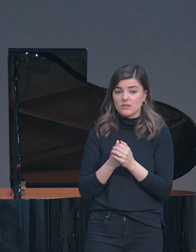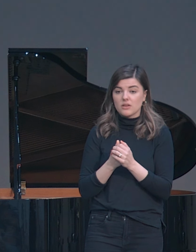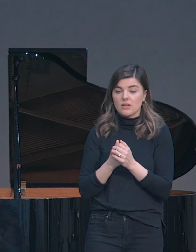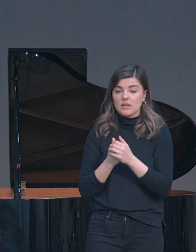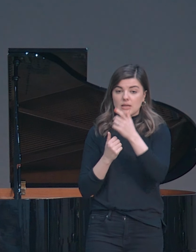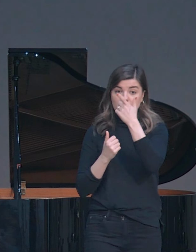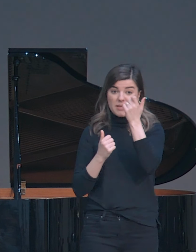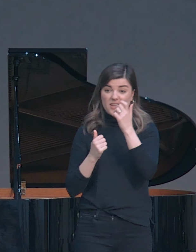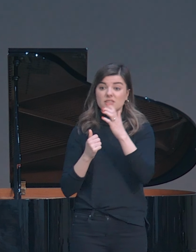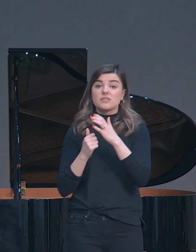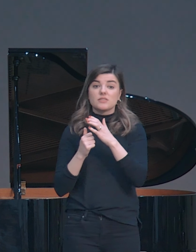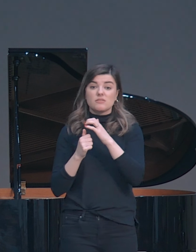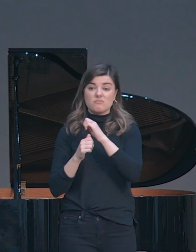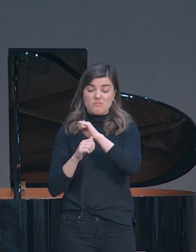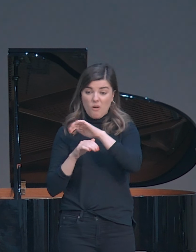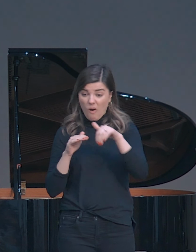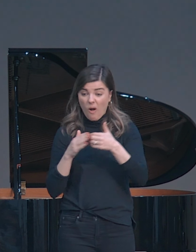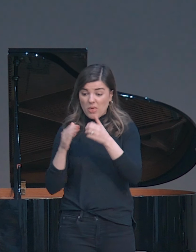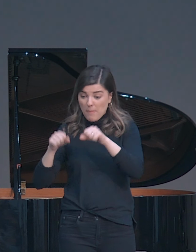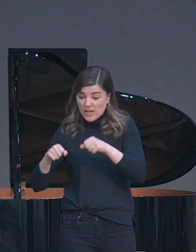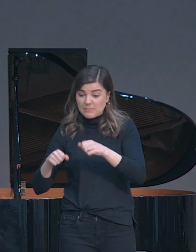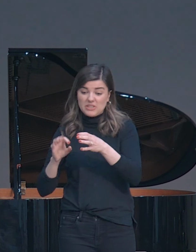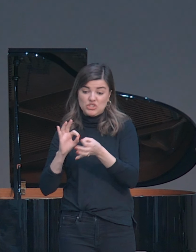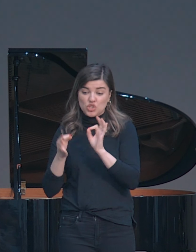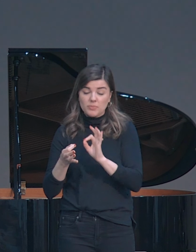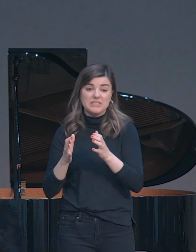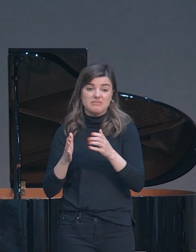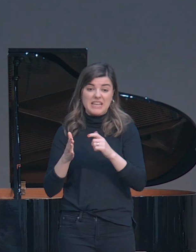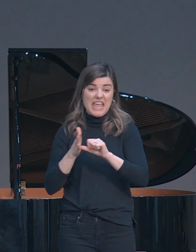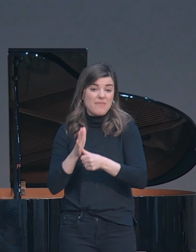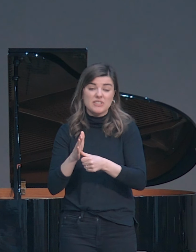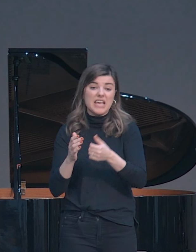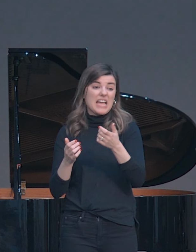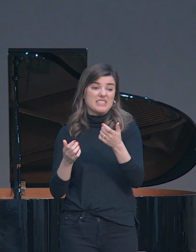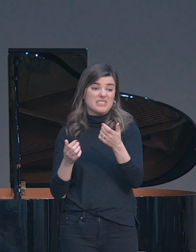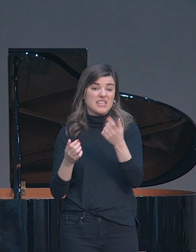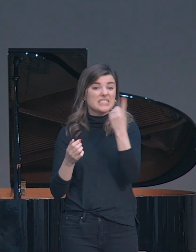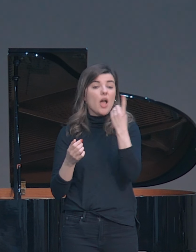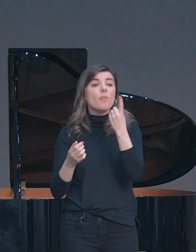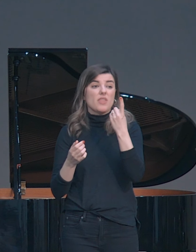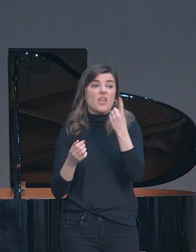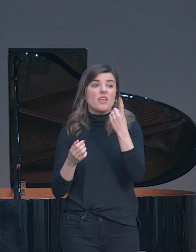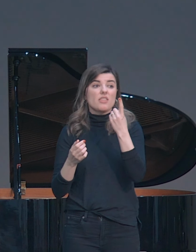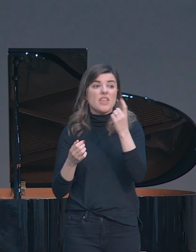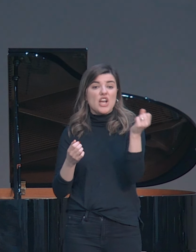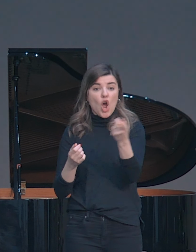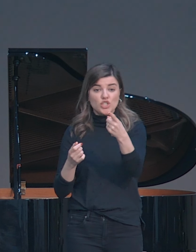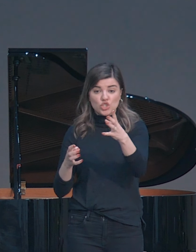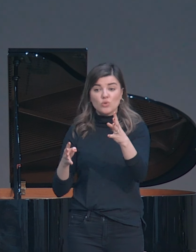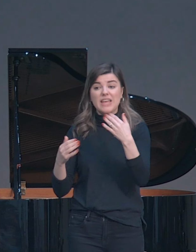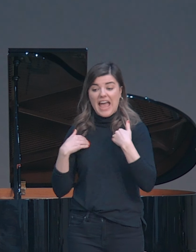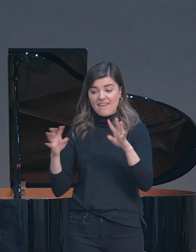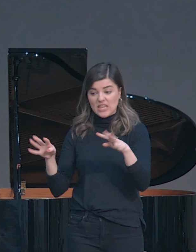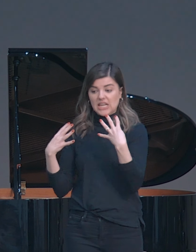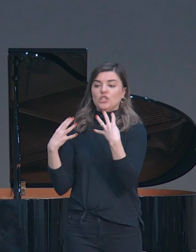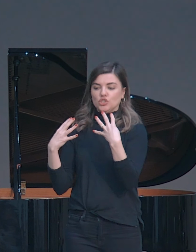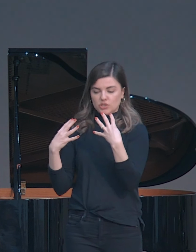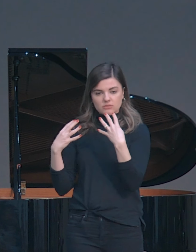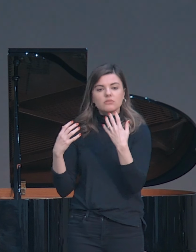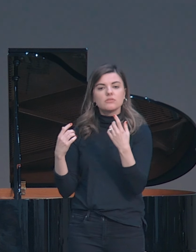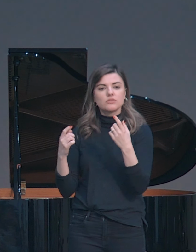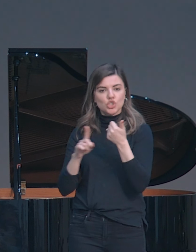Because all three possibilities highlight something that was meant to draw attention to the act of giving